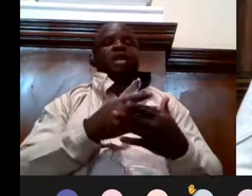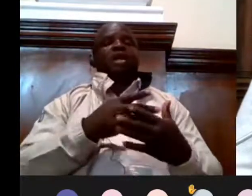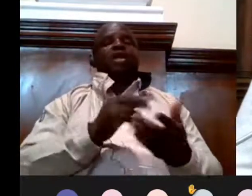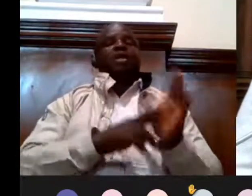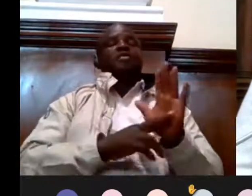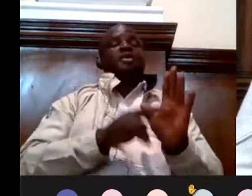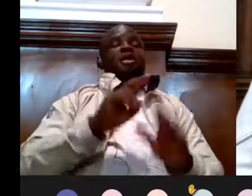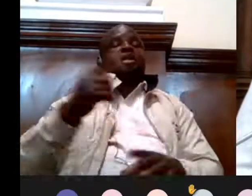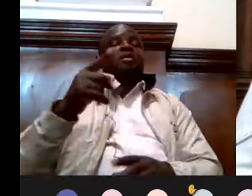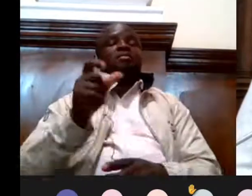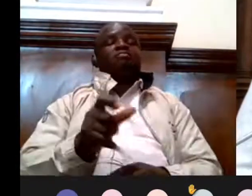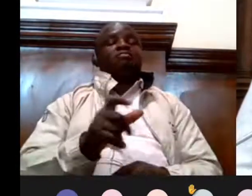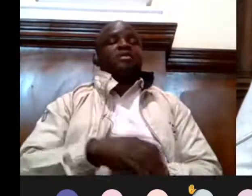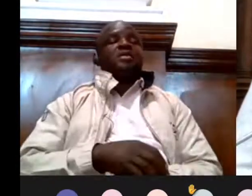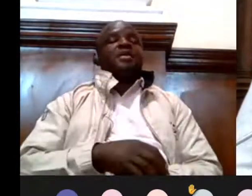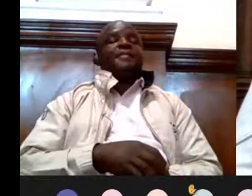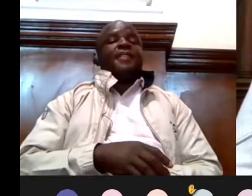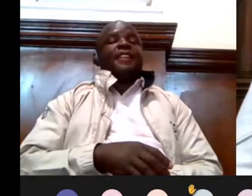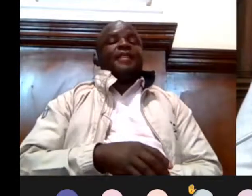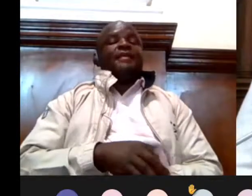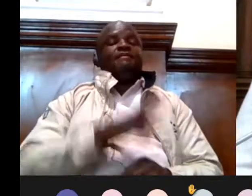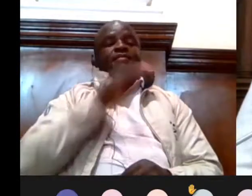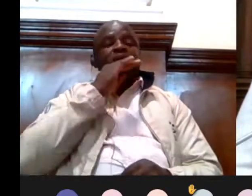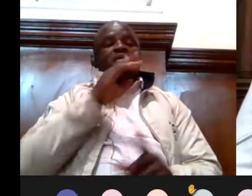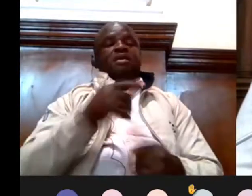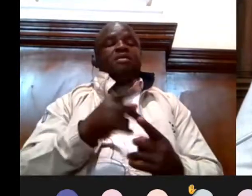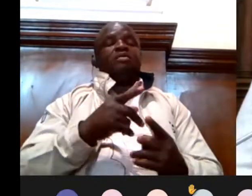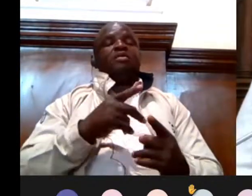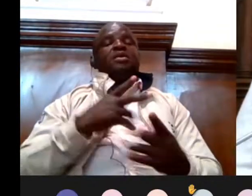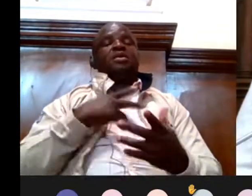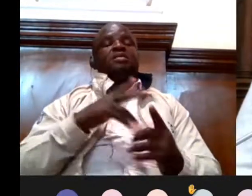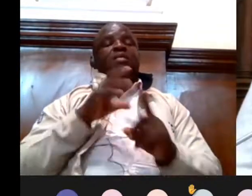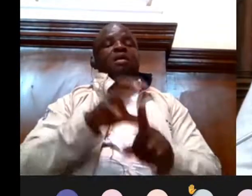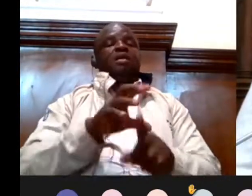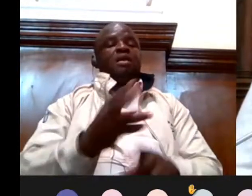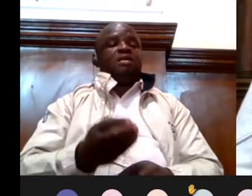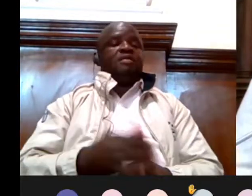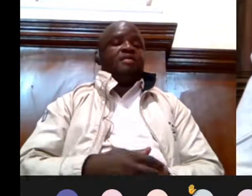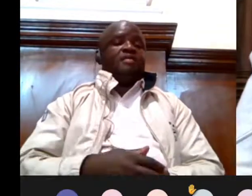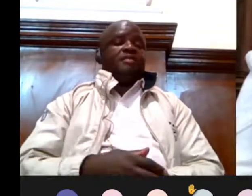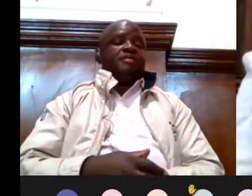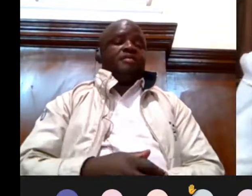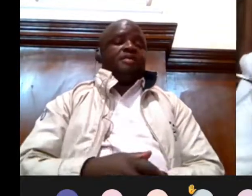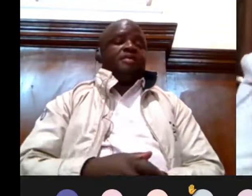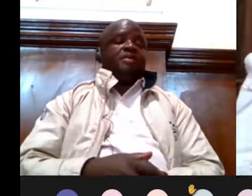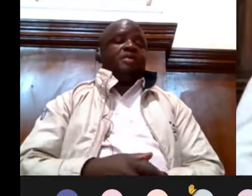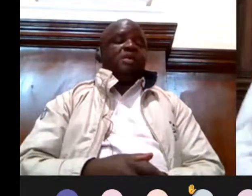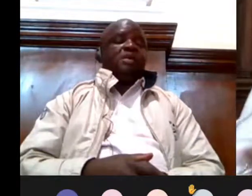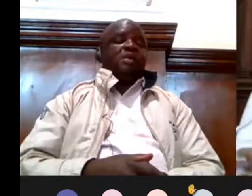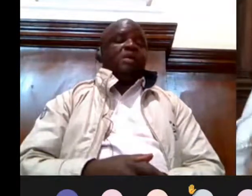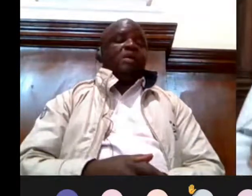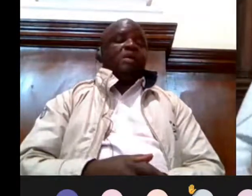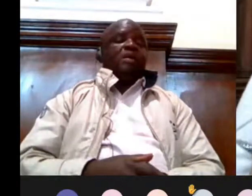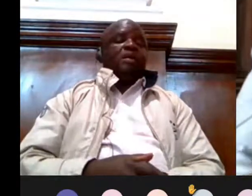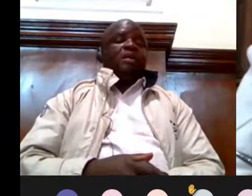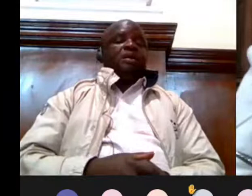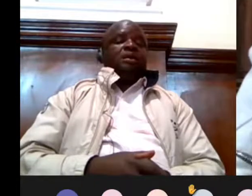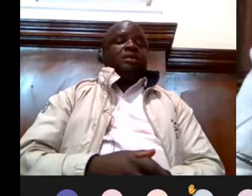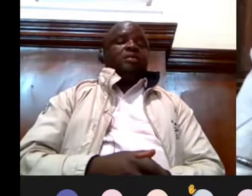don't just shoot from the hip. So that's what I wanted to correct, Honorable Speaker. Aye.